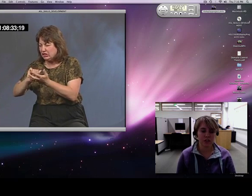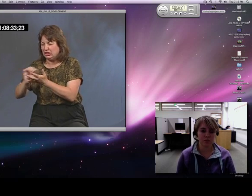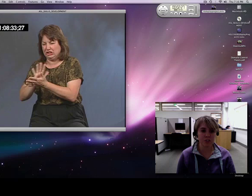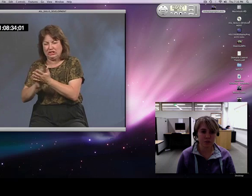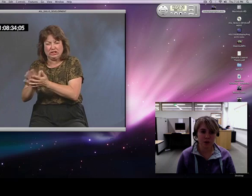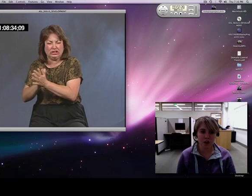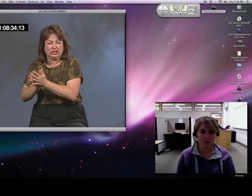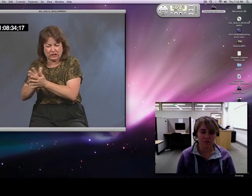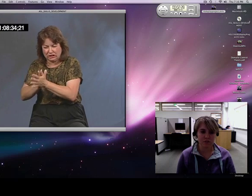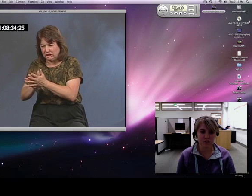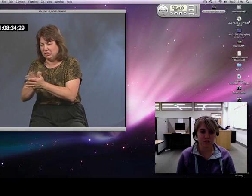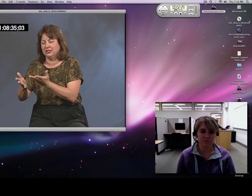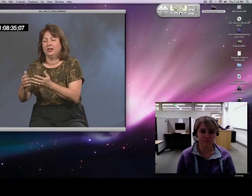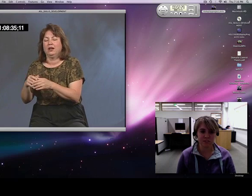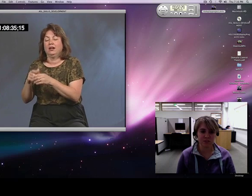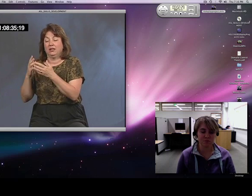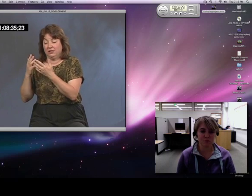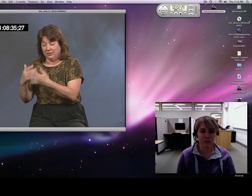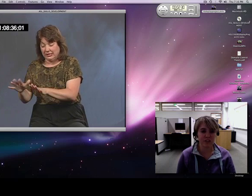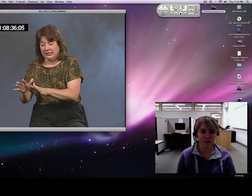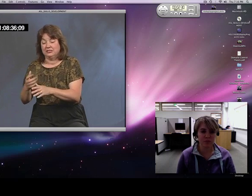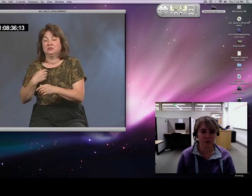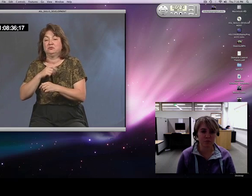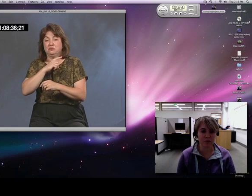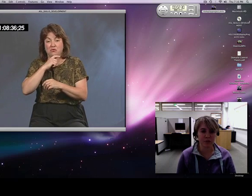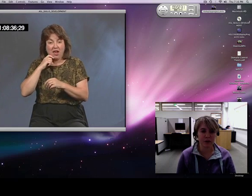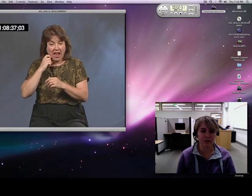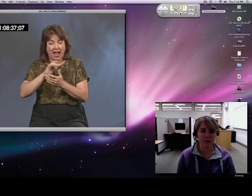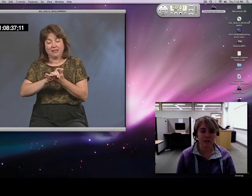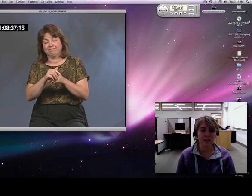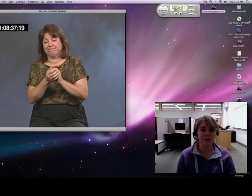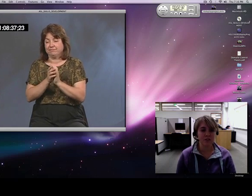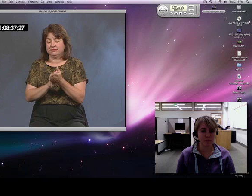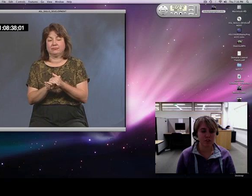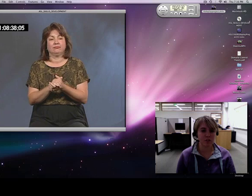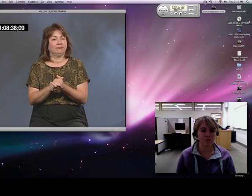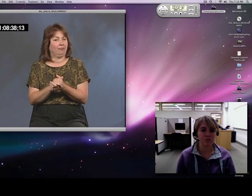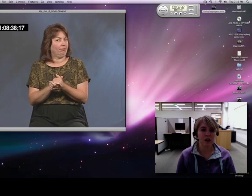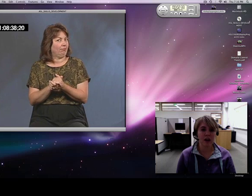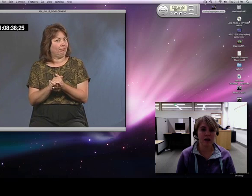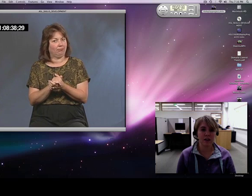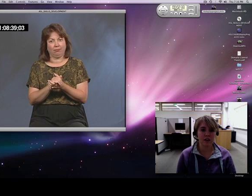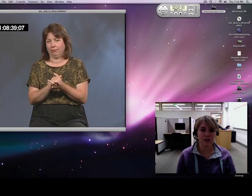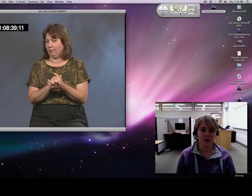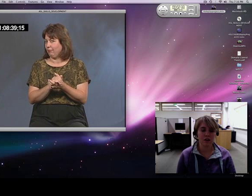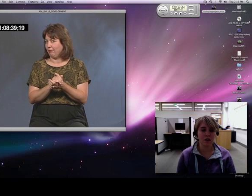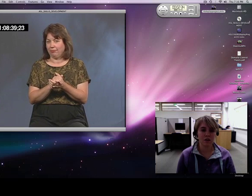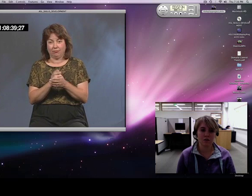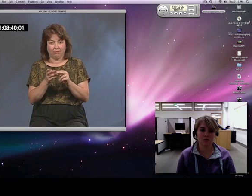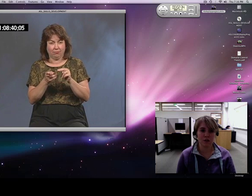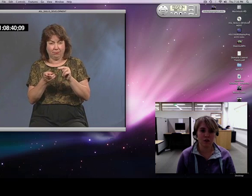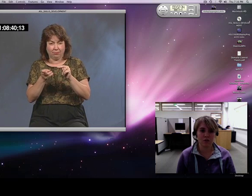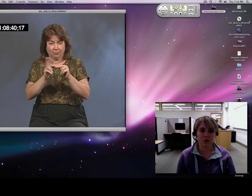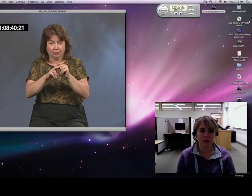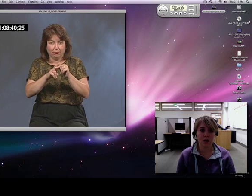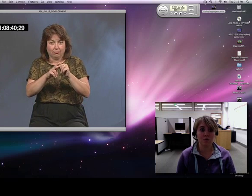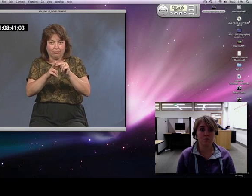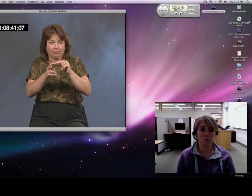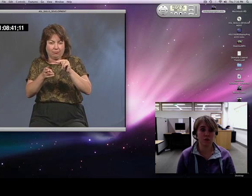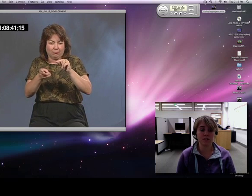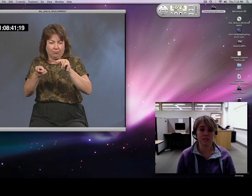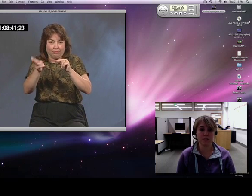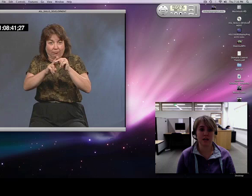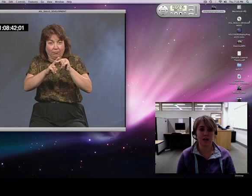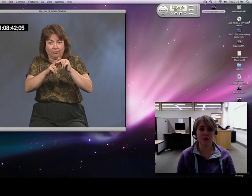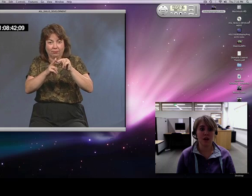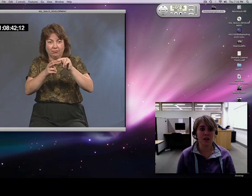I kind of brushed them off. I kind of scrubbed them really well. So I made sure they were dry. Oh no, it was